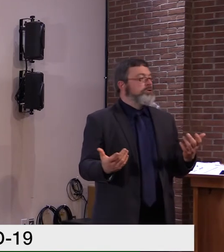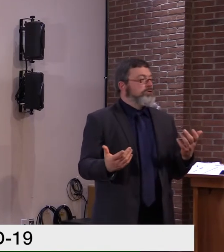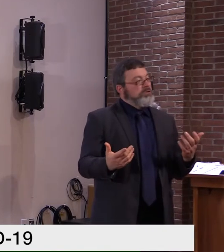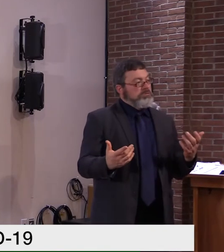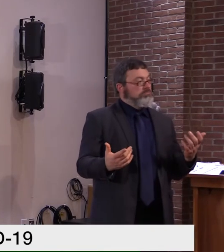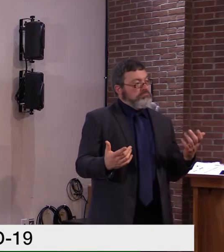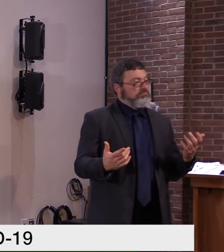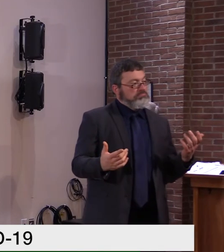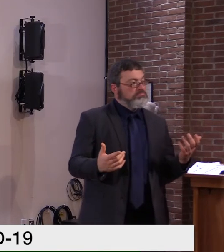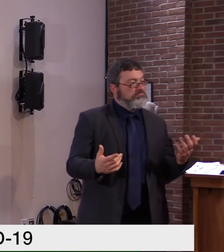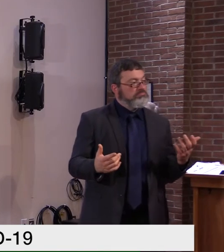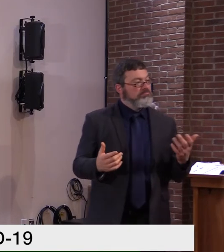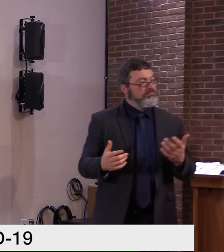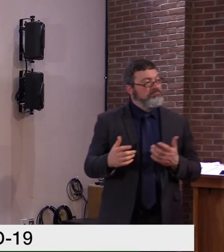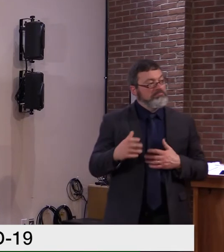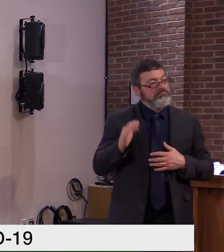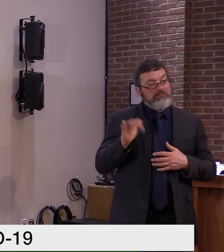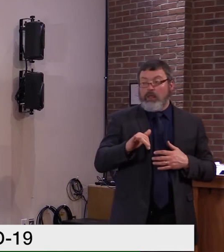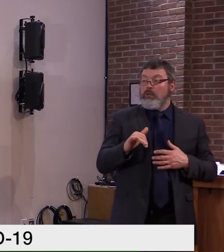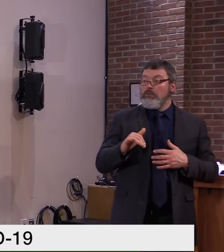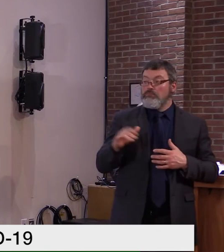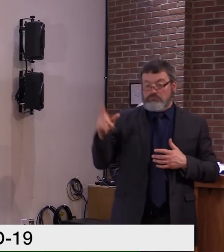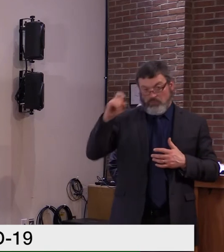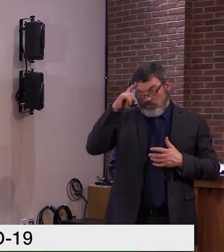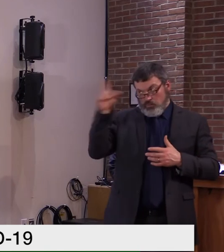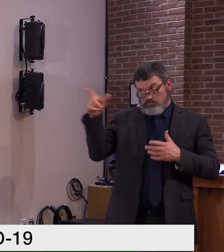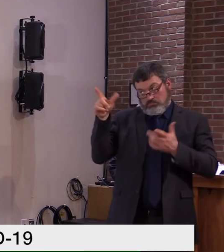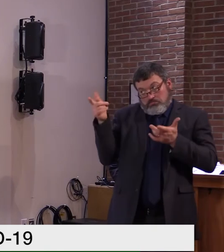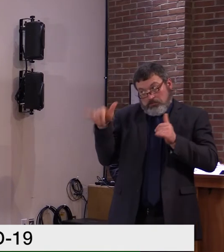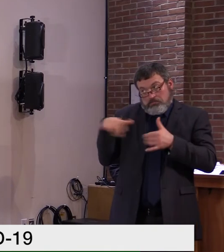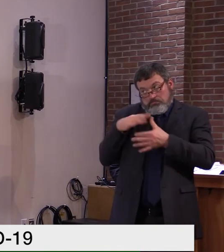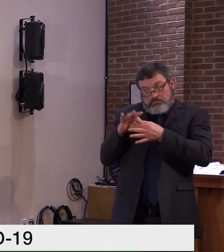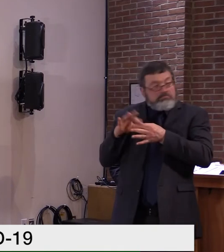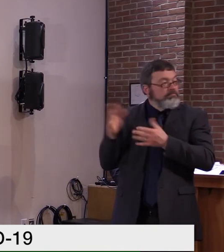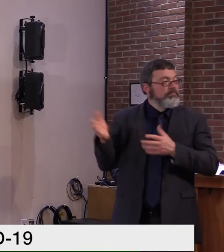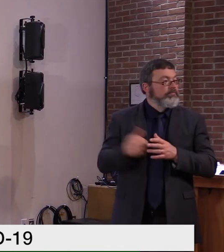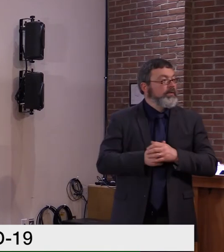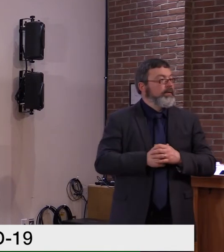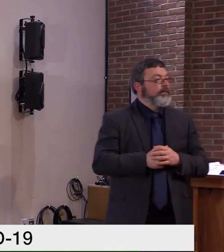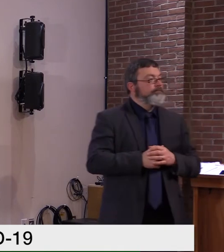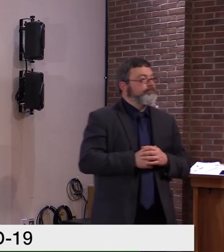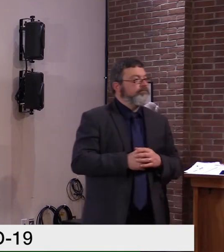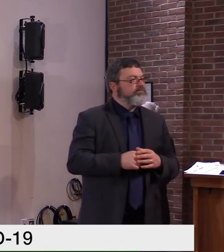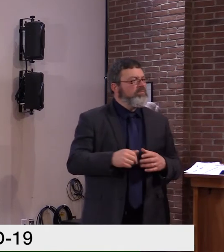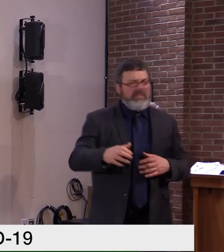That's what I thought it was, and I was a little confused when it sounded like it was something different.